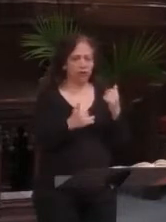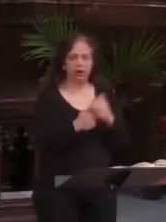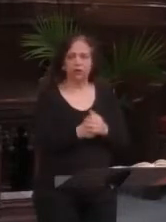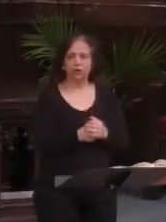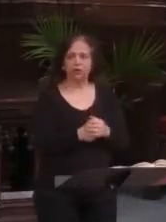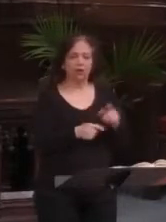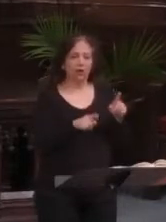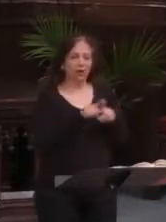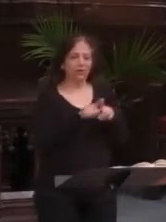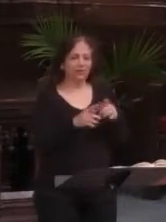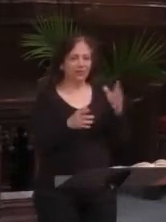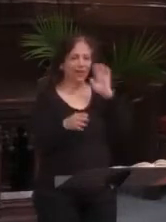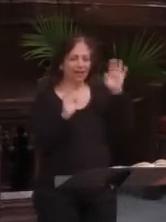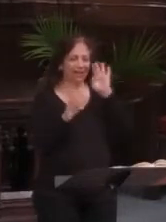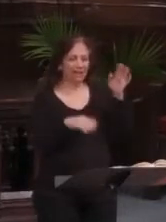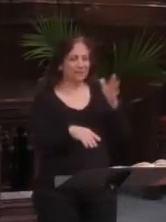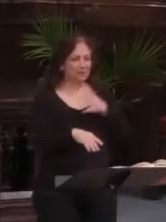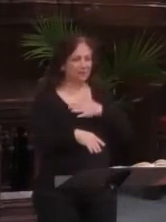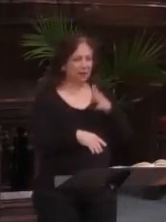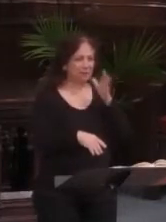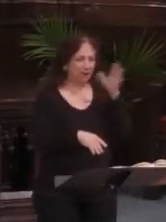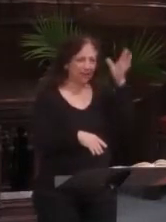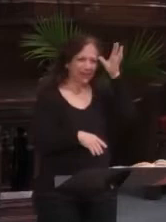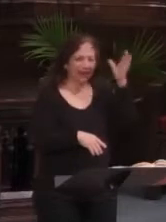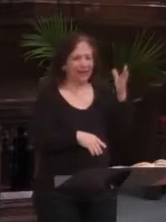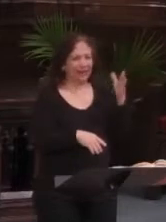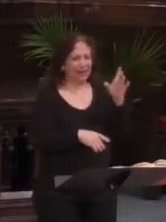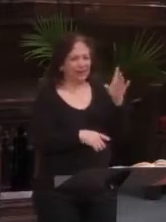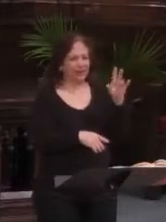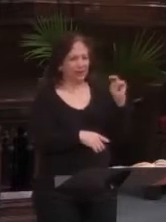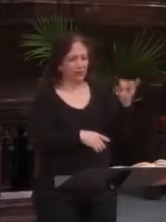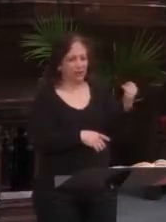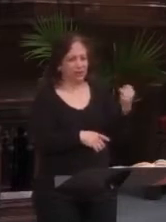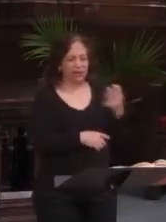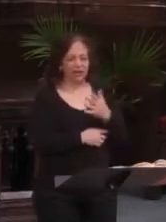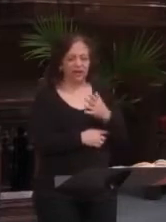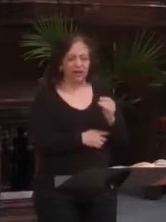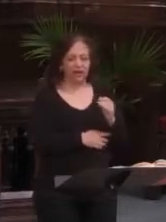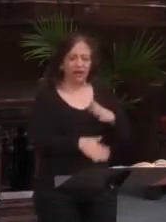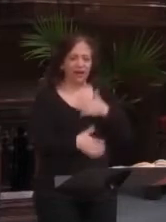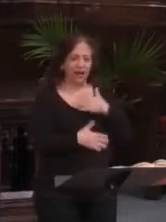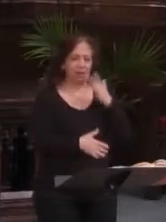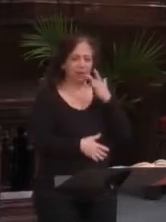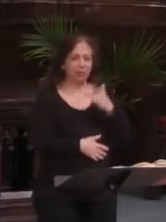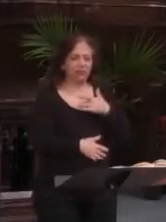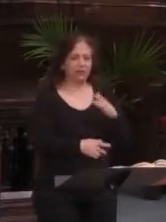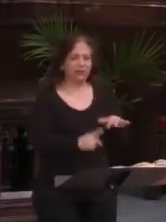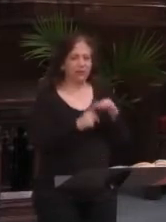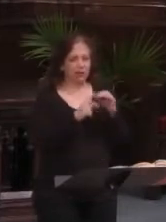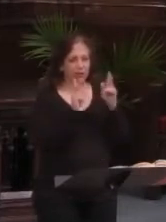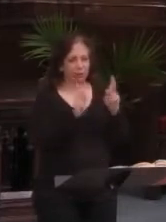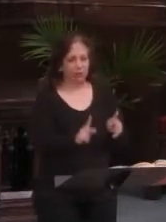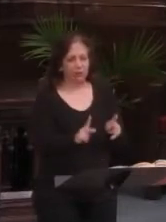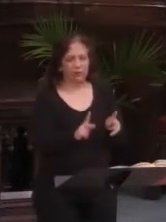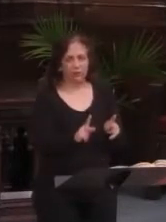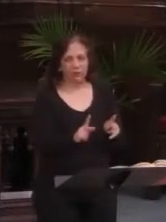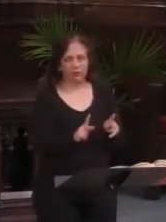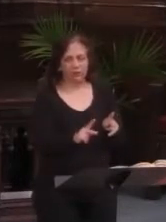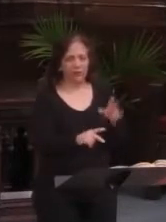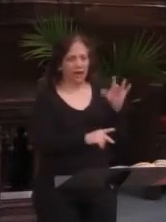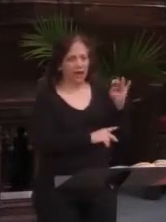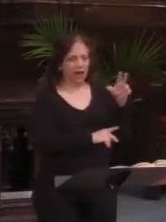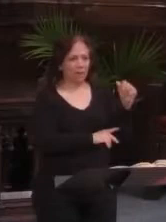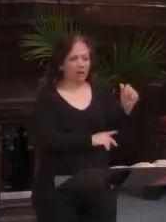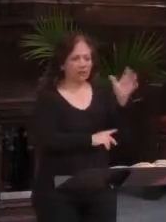to say hi to my mom and dad in New Jersey. And a happy birthday to a very special person, Erica's